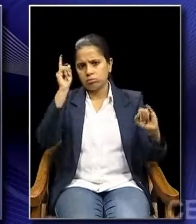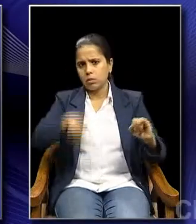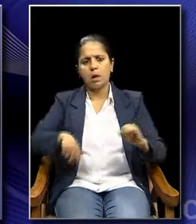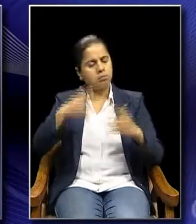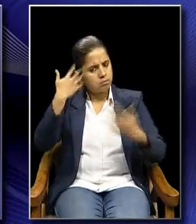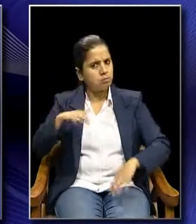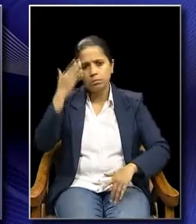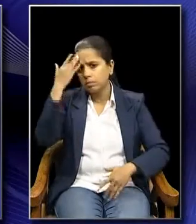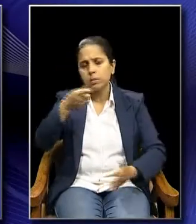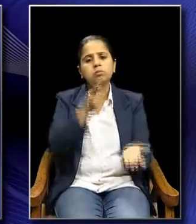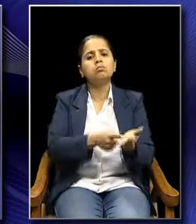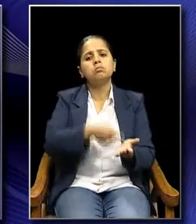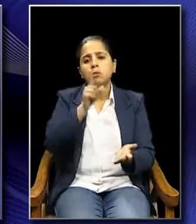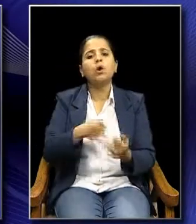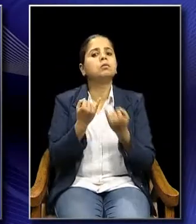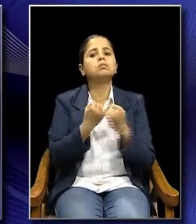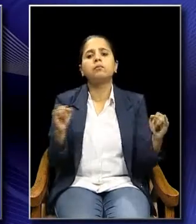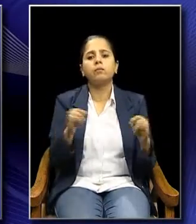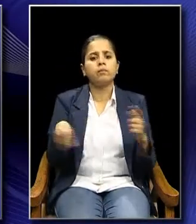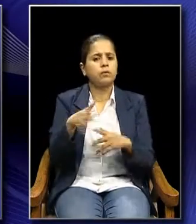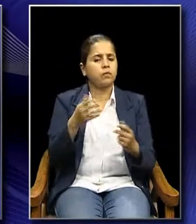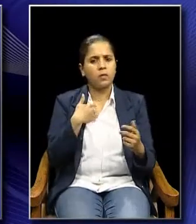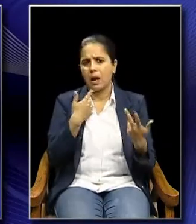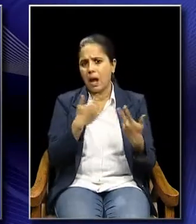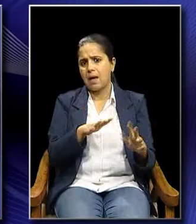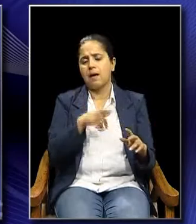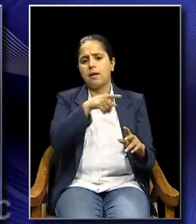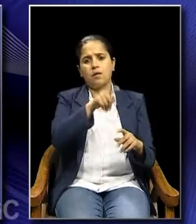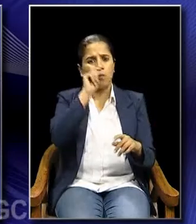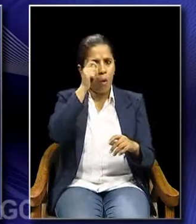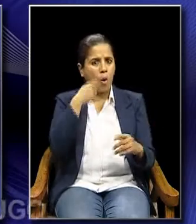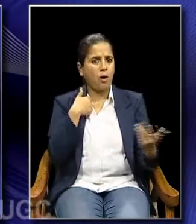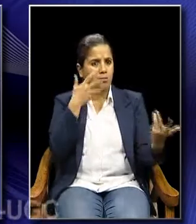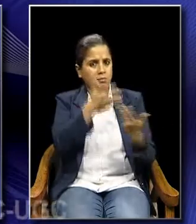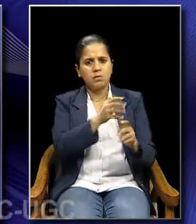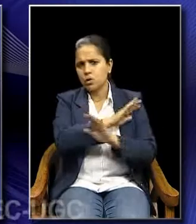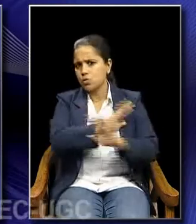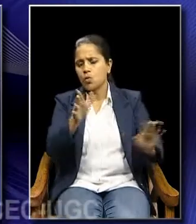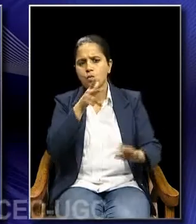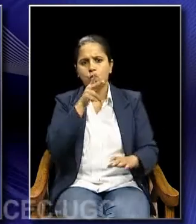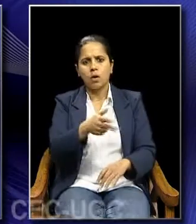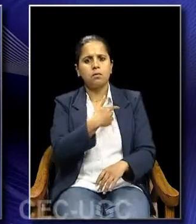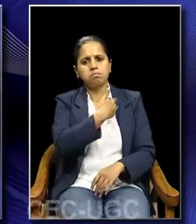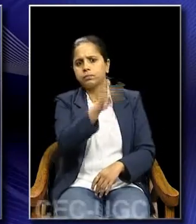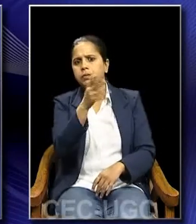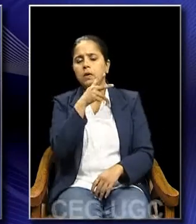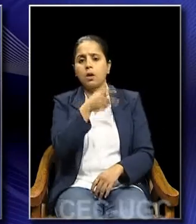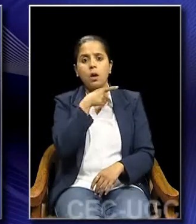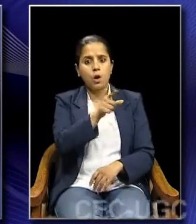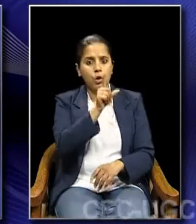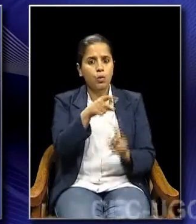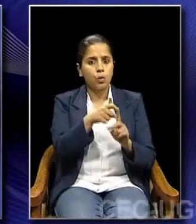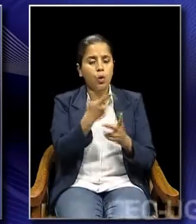costs, and they did not want to align with any of the British forces, and how British forces they were to be